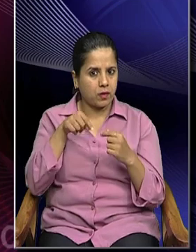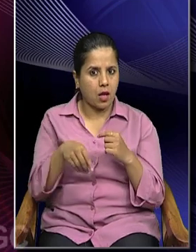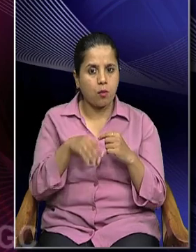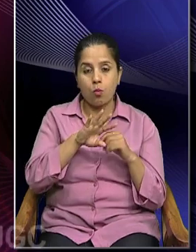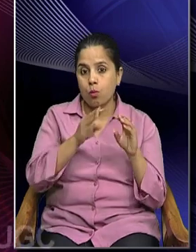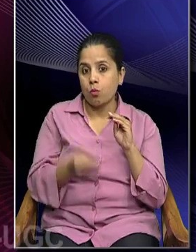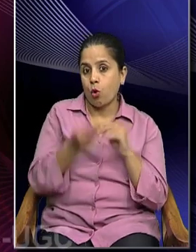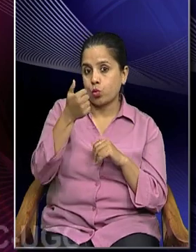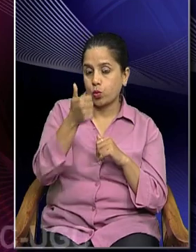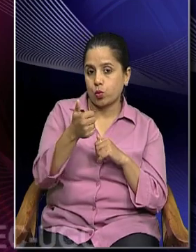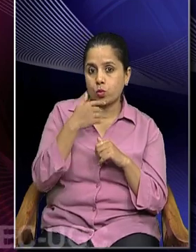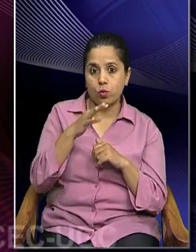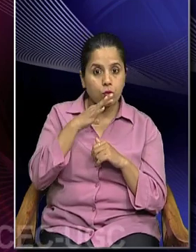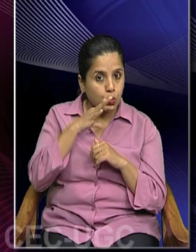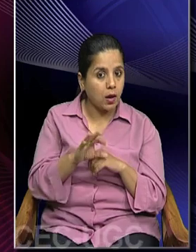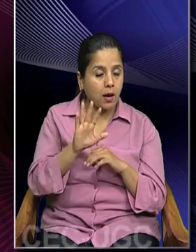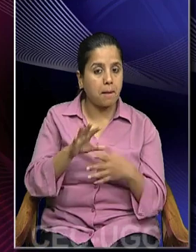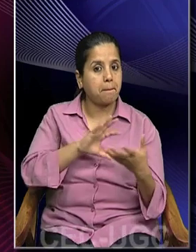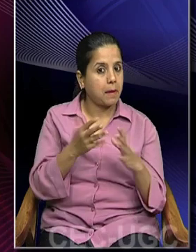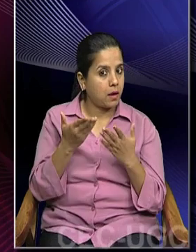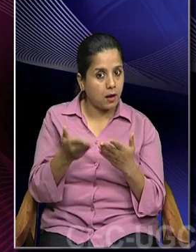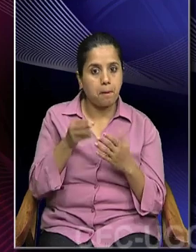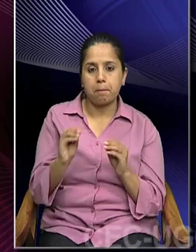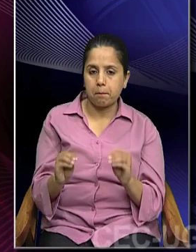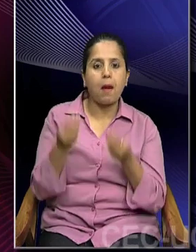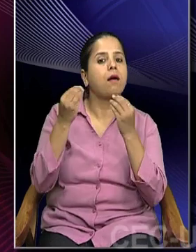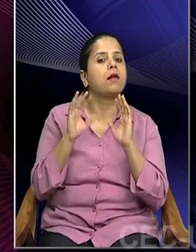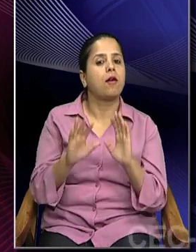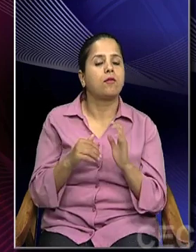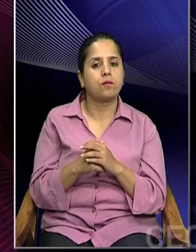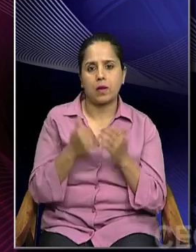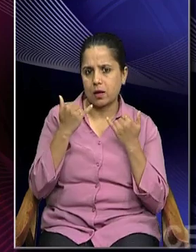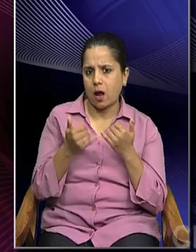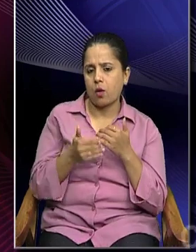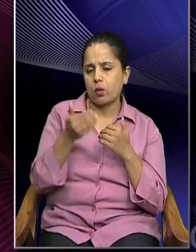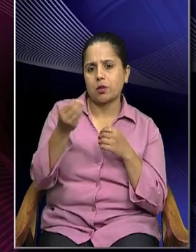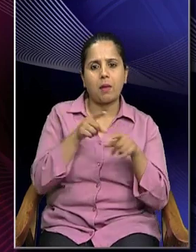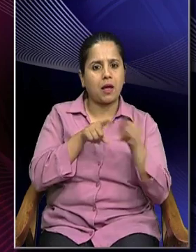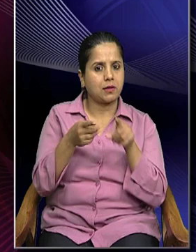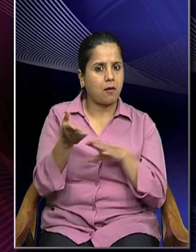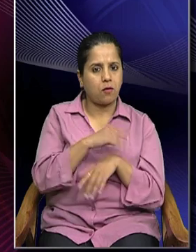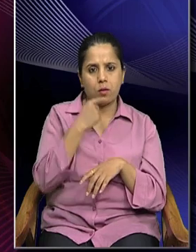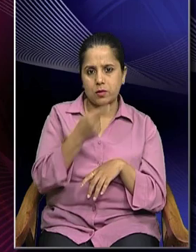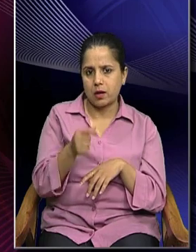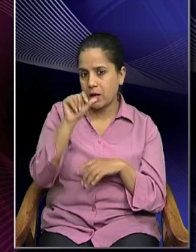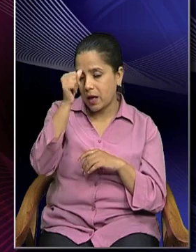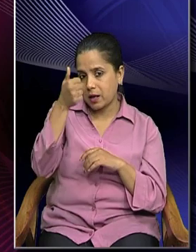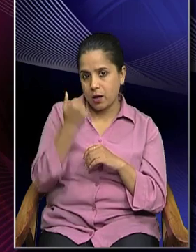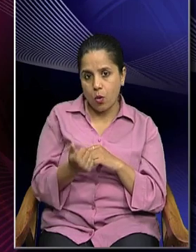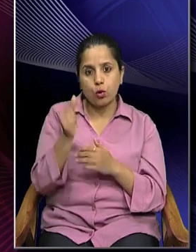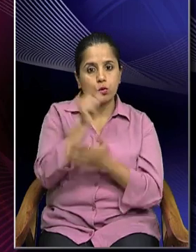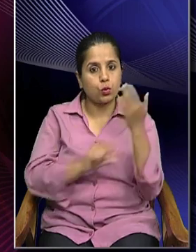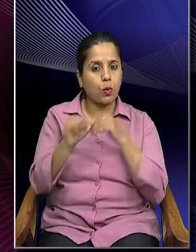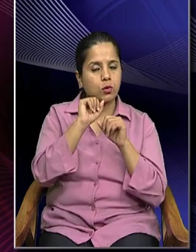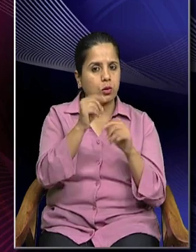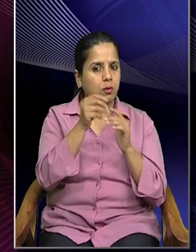good and more real and more better. Now, let us take some examples from the Indian